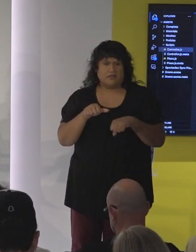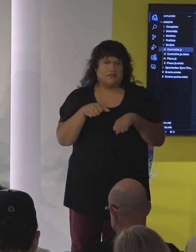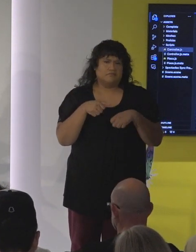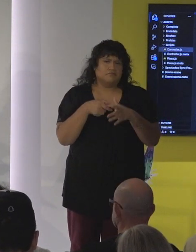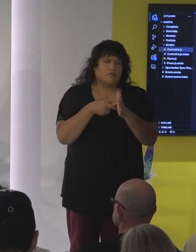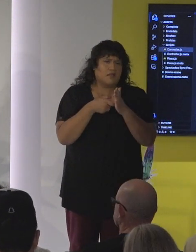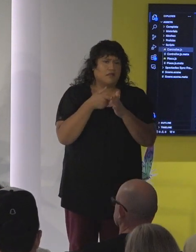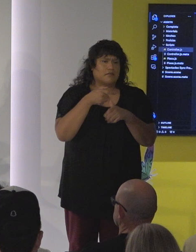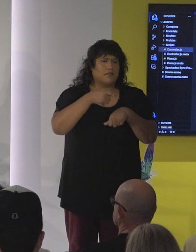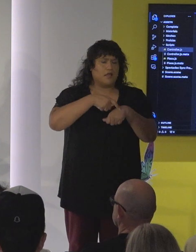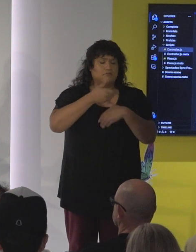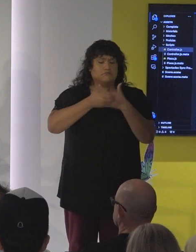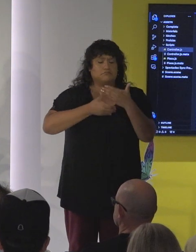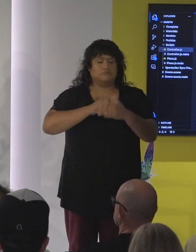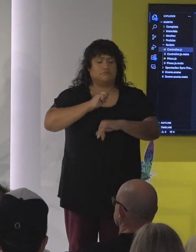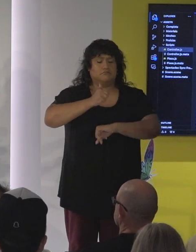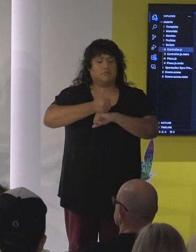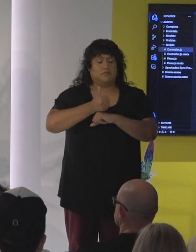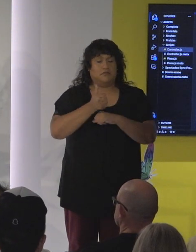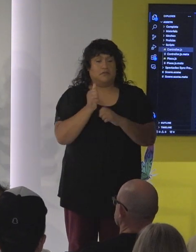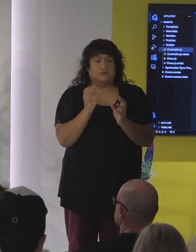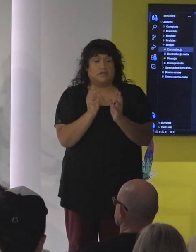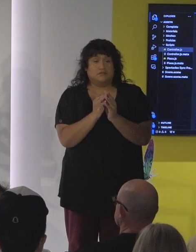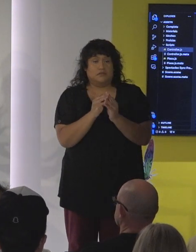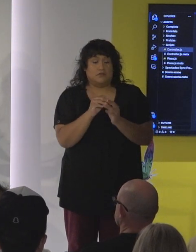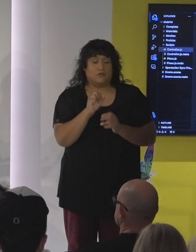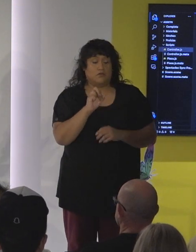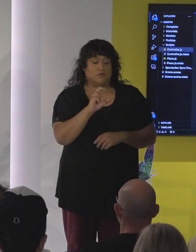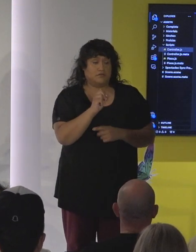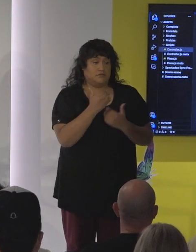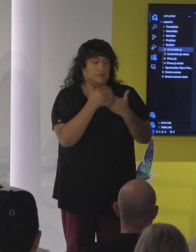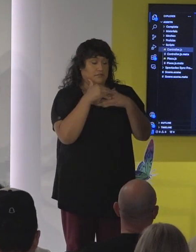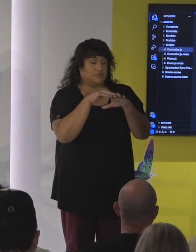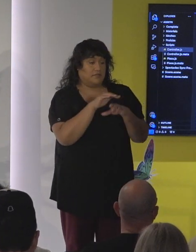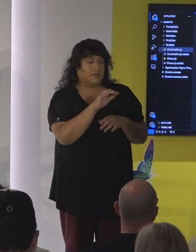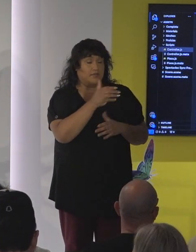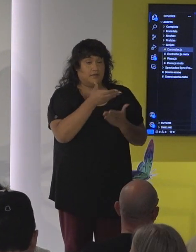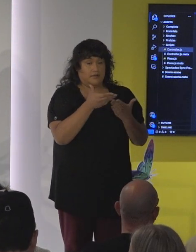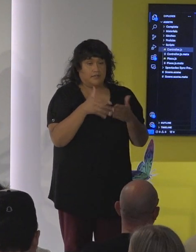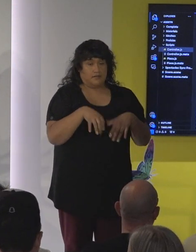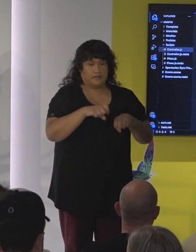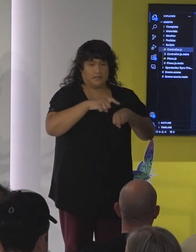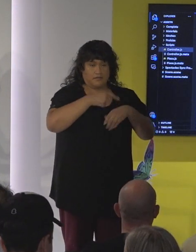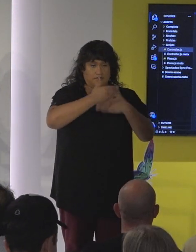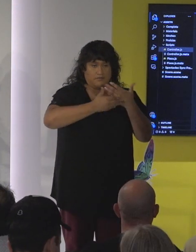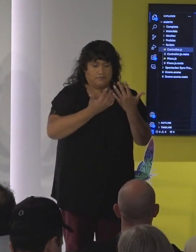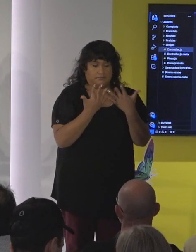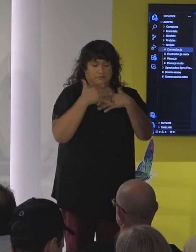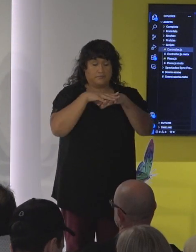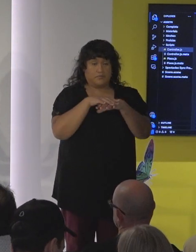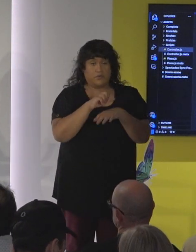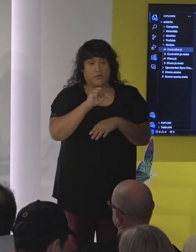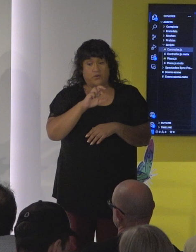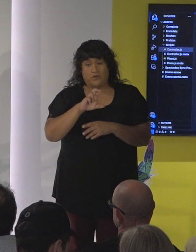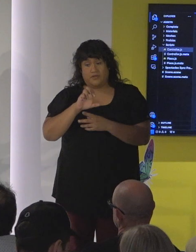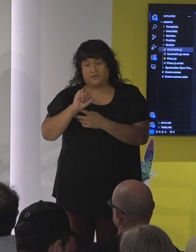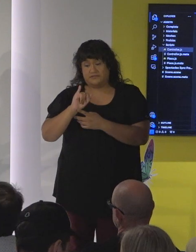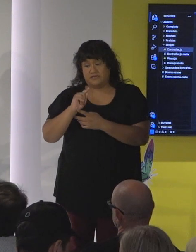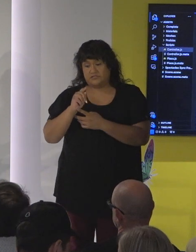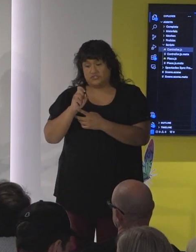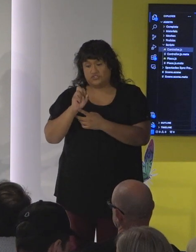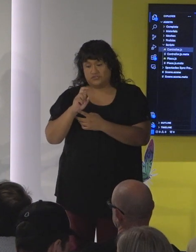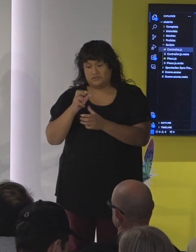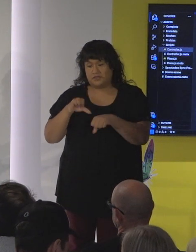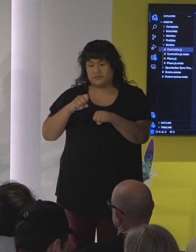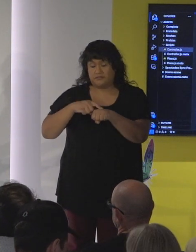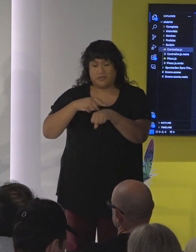set up. It can take some time for a sync entity to do its setup. It can take some time for an instantiator to do its setup. And if you